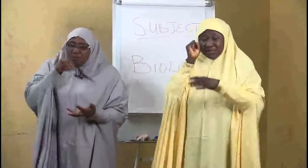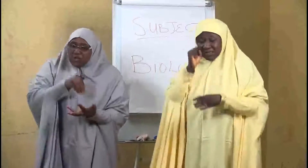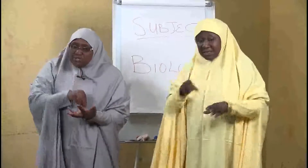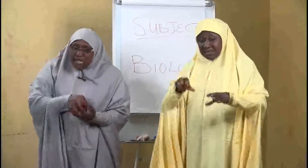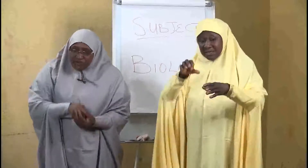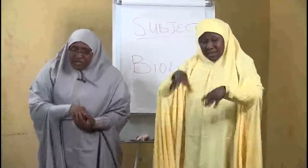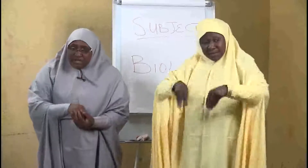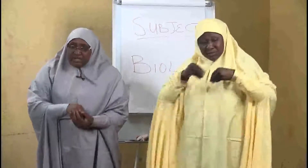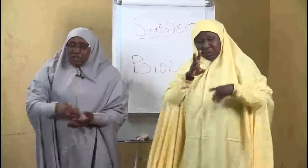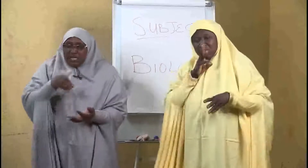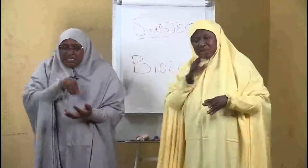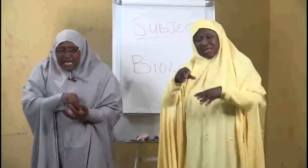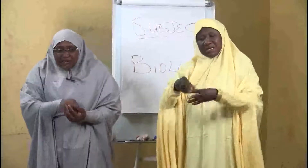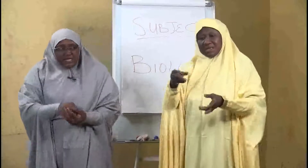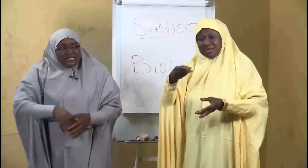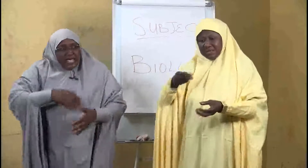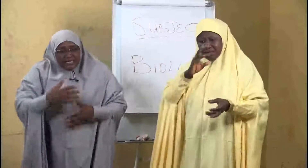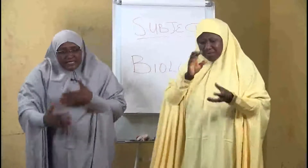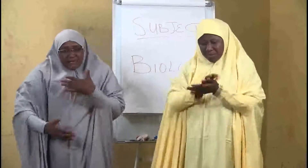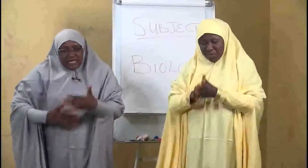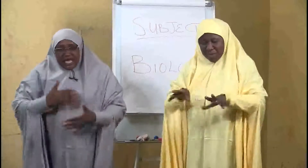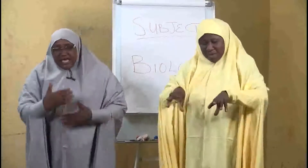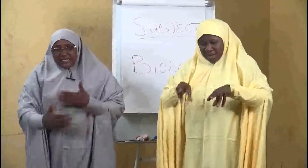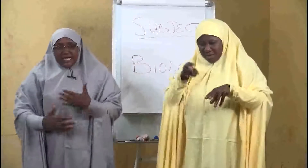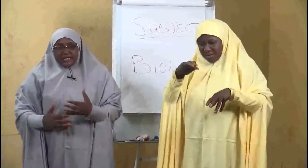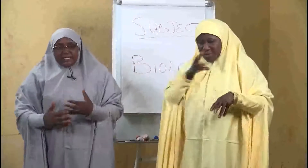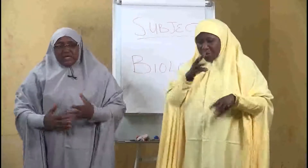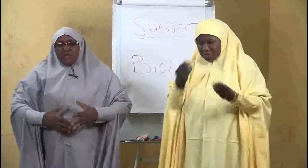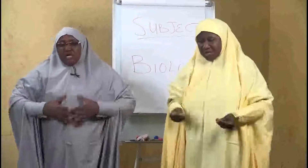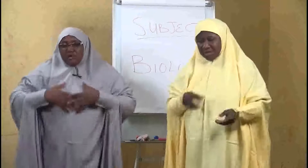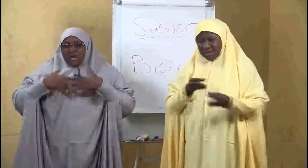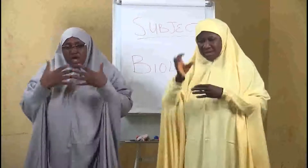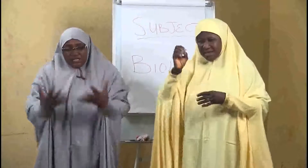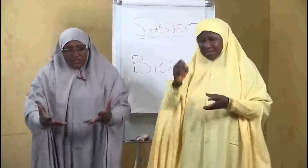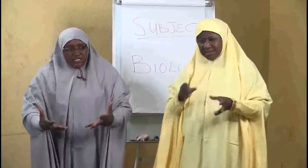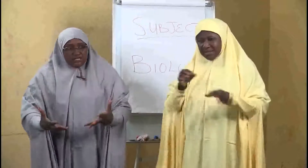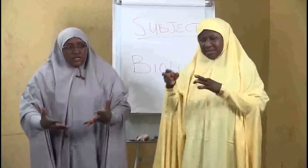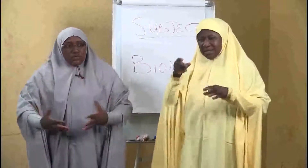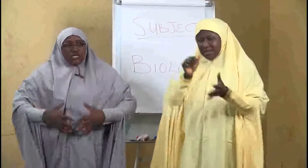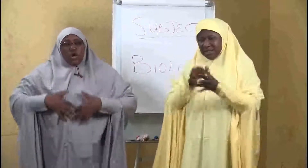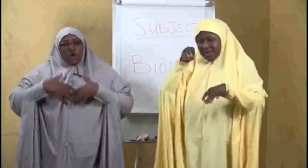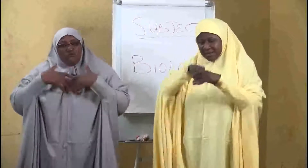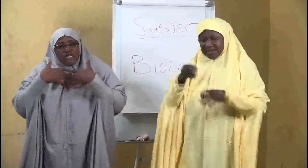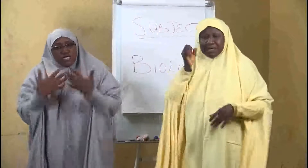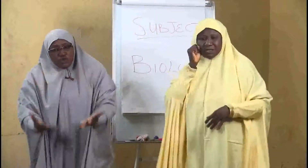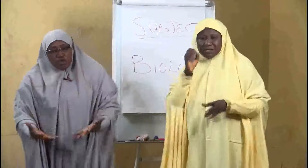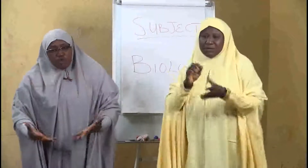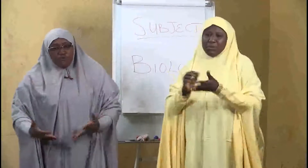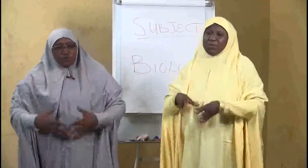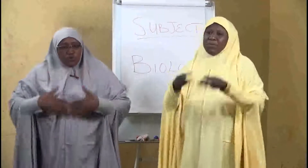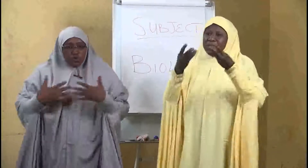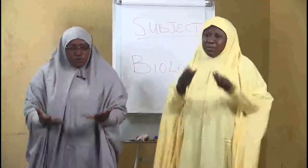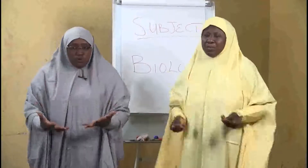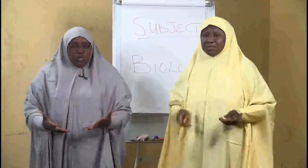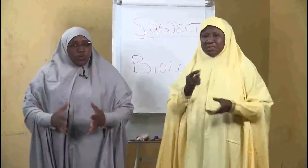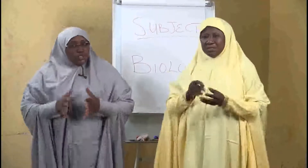it becomes hydrated. When it is hydrated, the enzymes that are inside the seed become now activated. So they now convert insoluble food